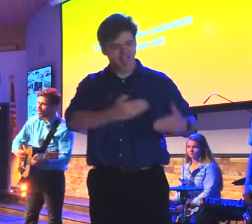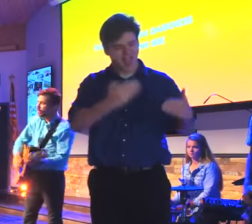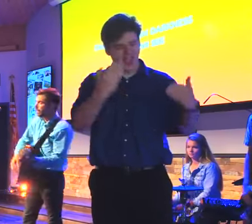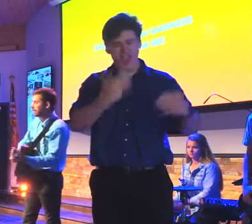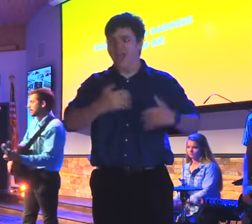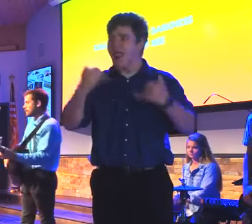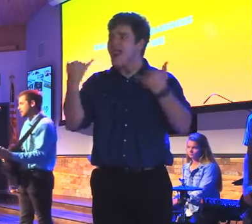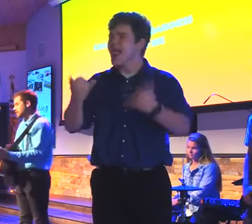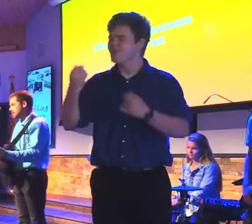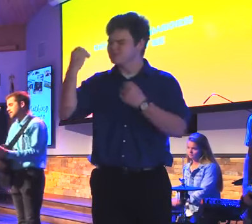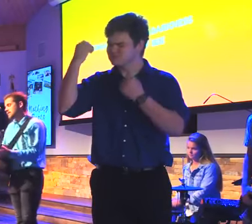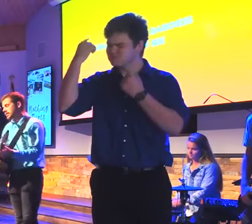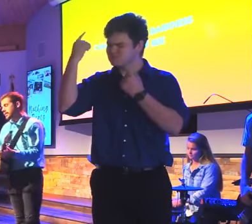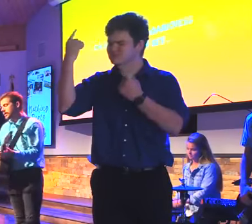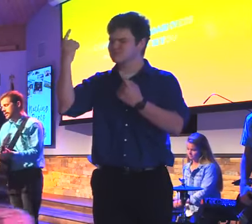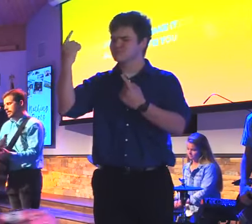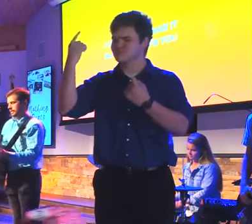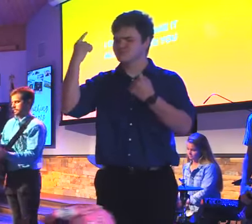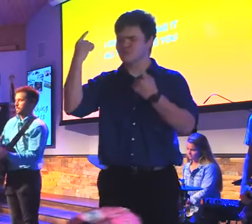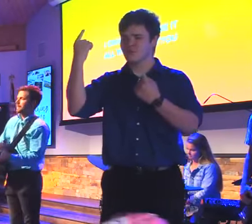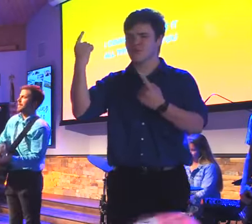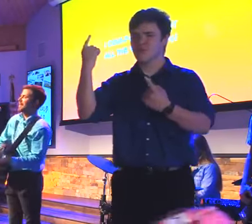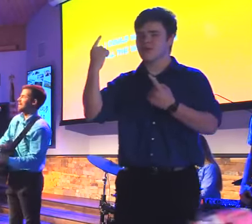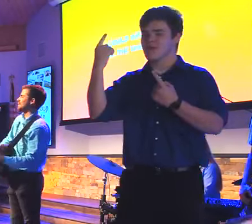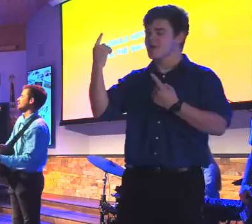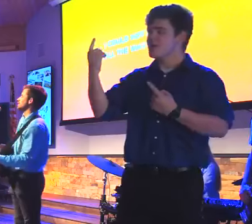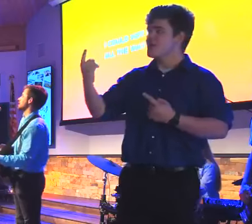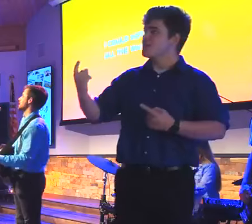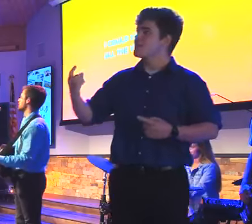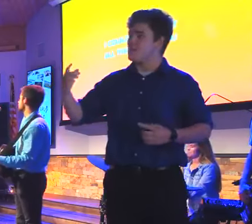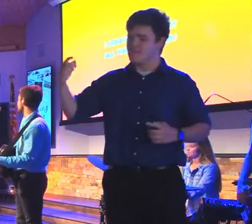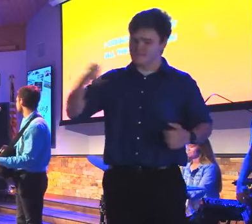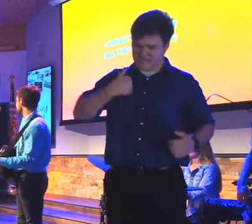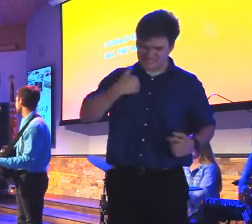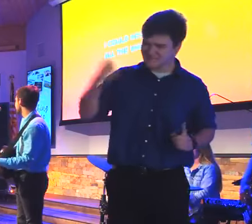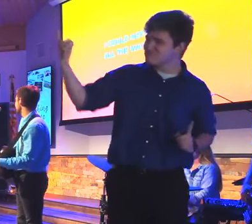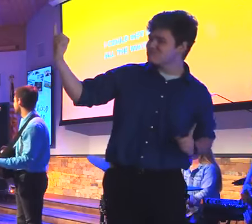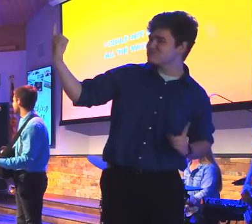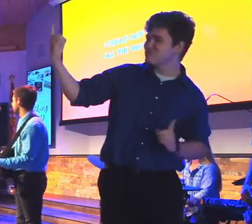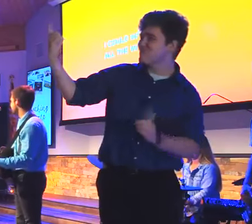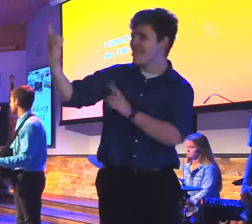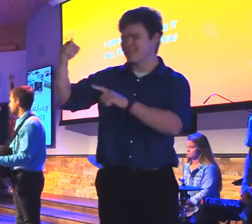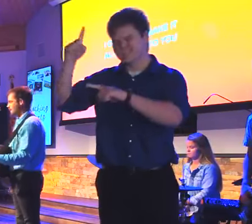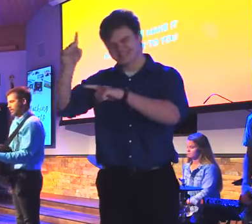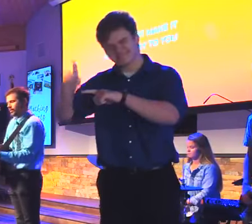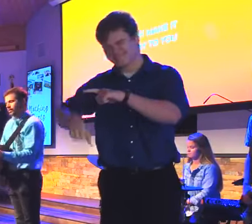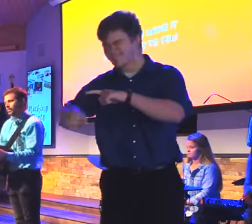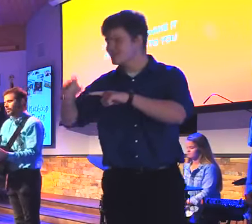I'm not afraid.